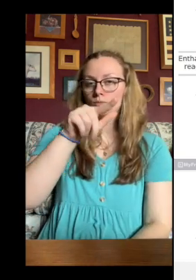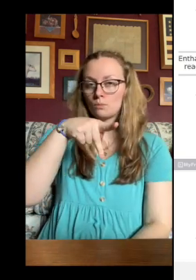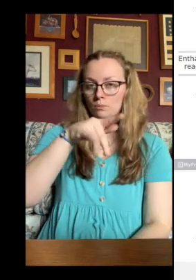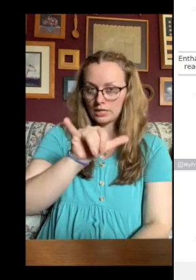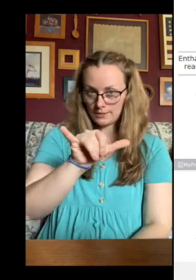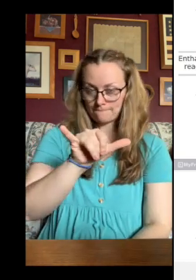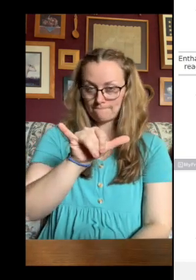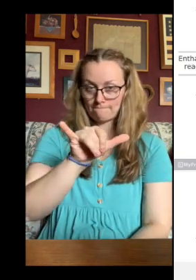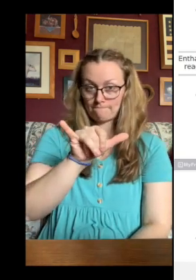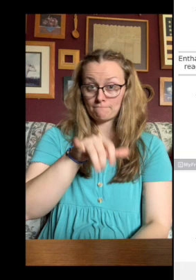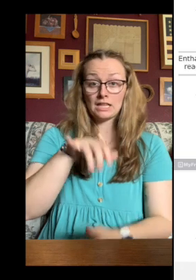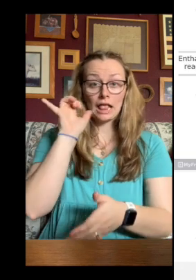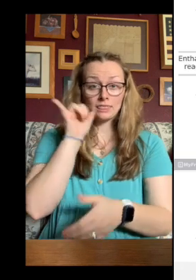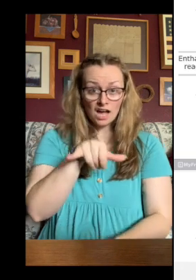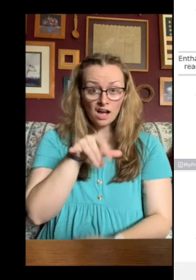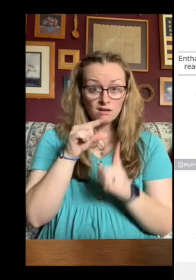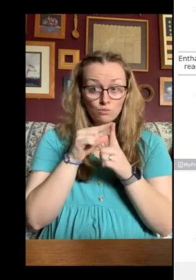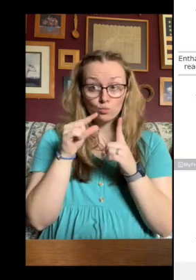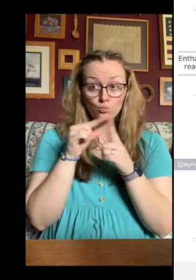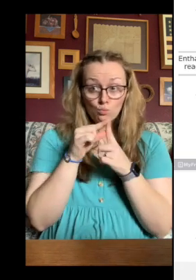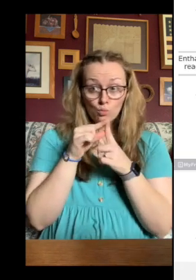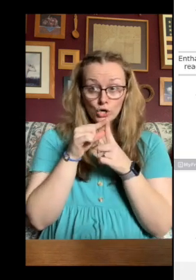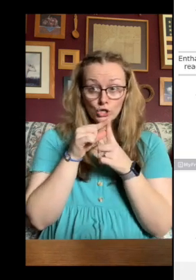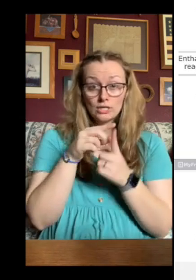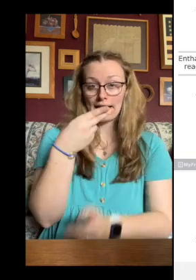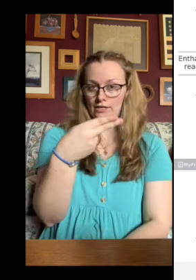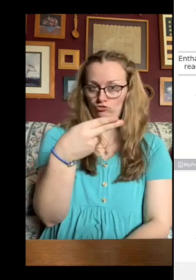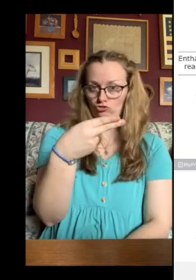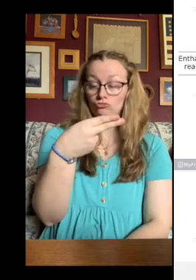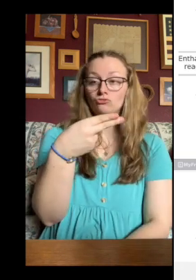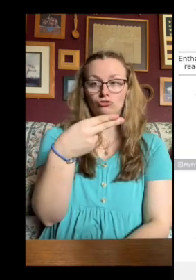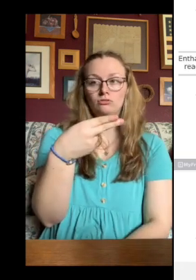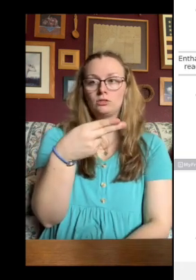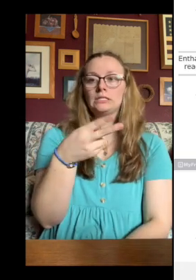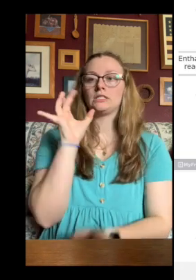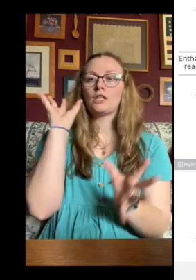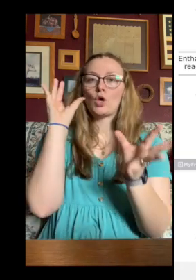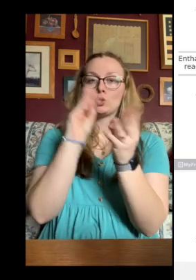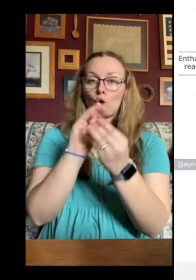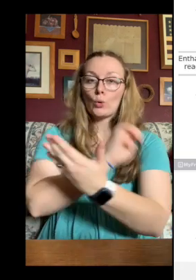Enthalpy, which is represented by H, is the total energy of a system.